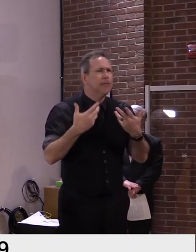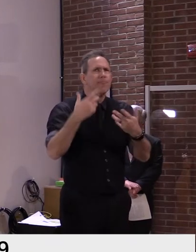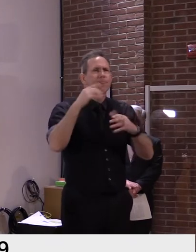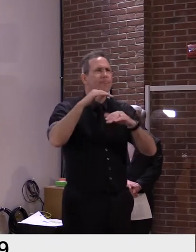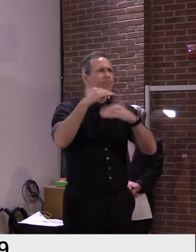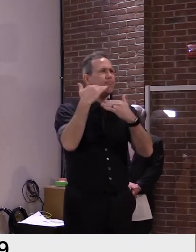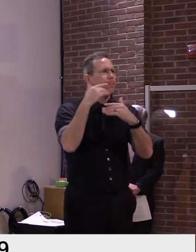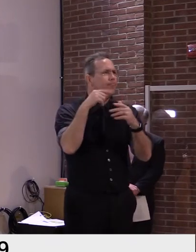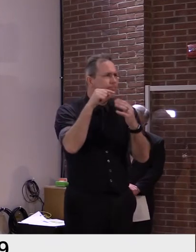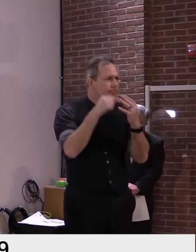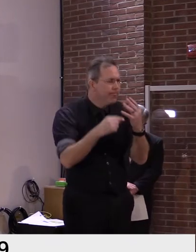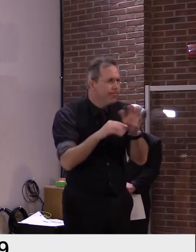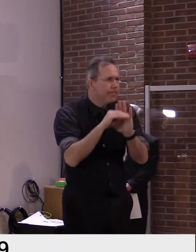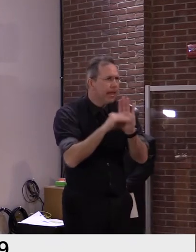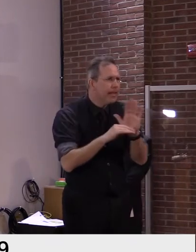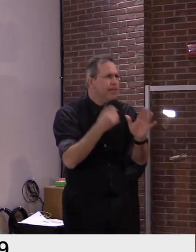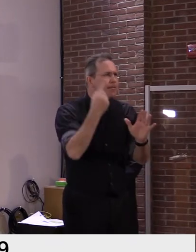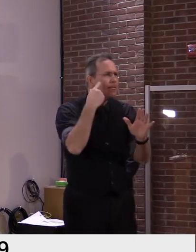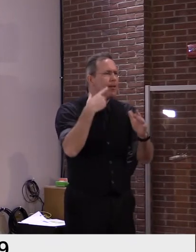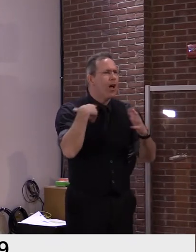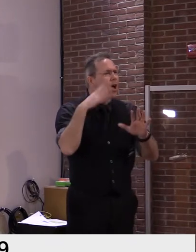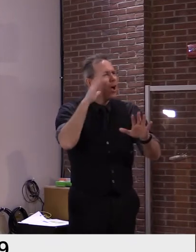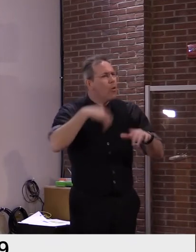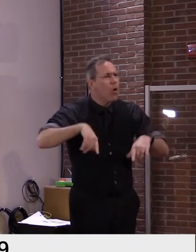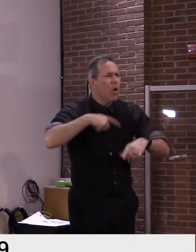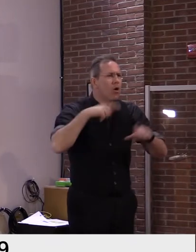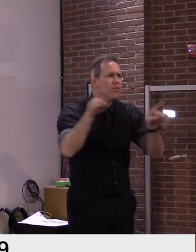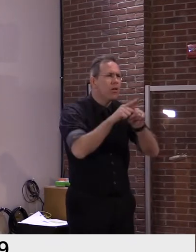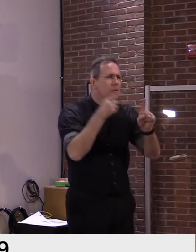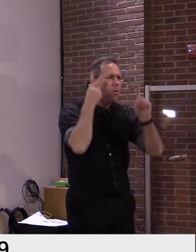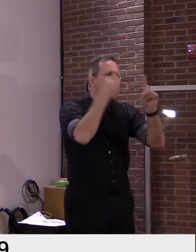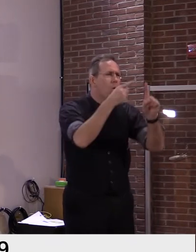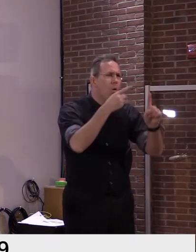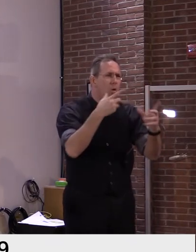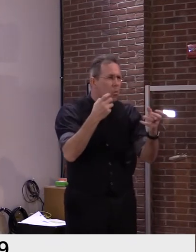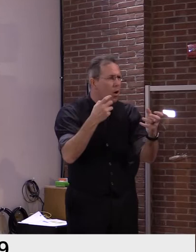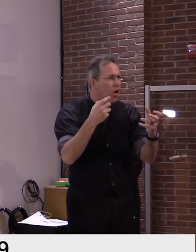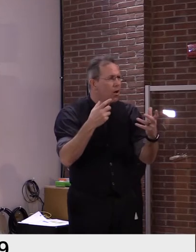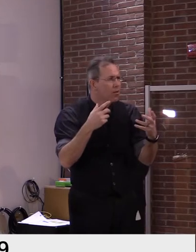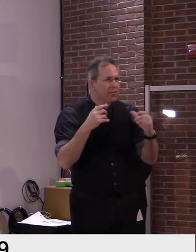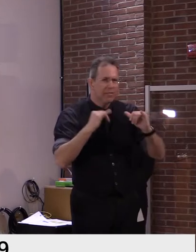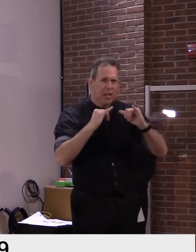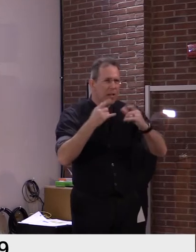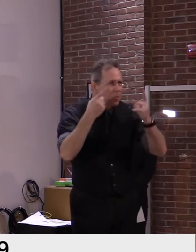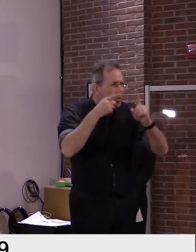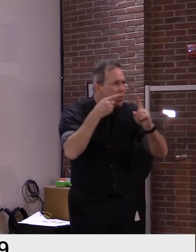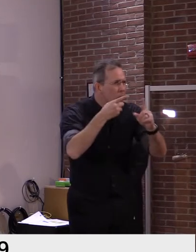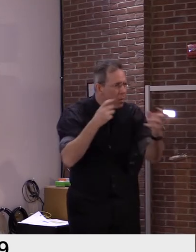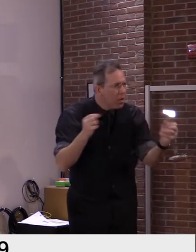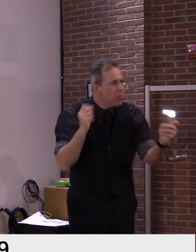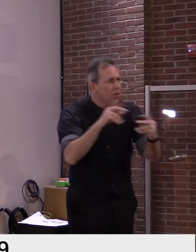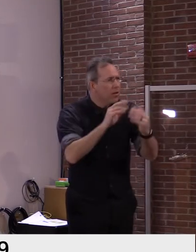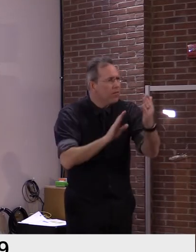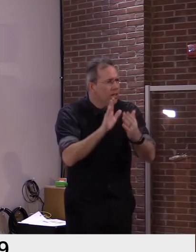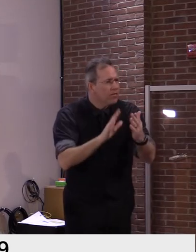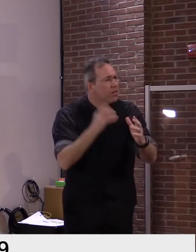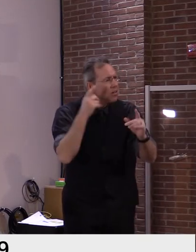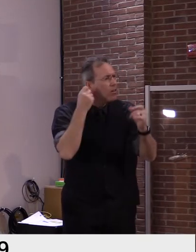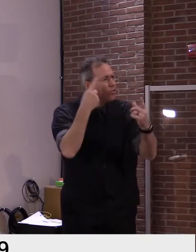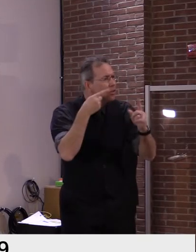at this point in time, agree to the goal, we can get through the other hurdles that aren't as big as this